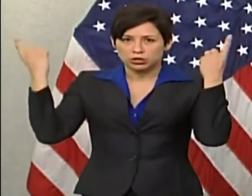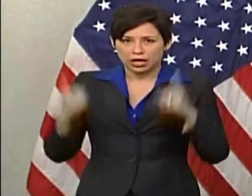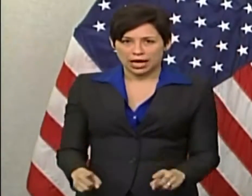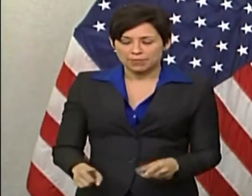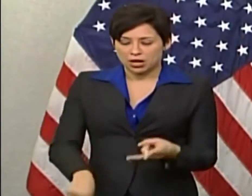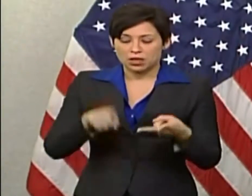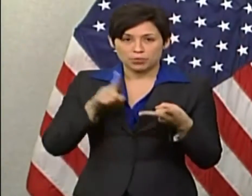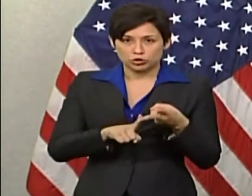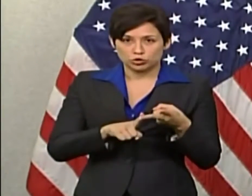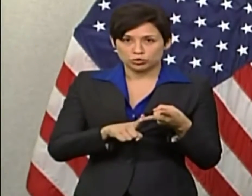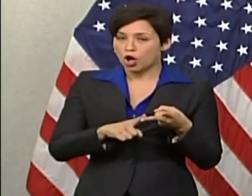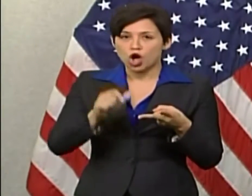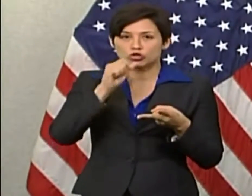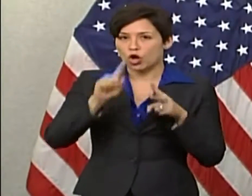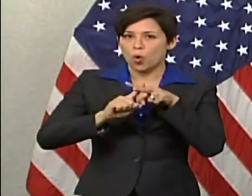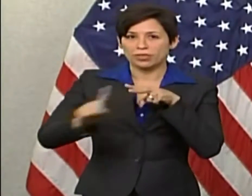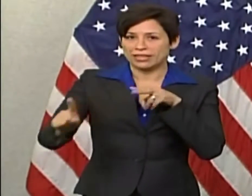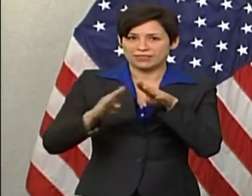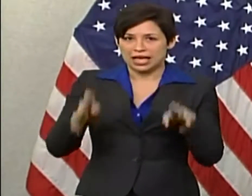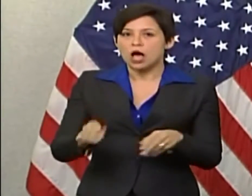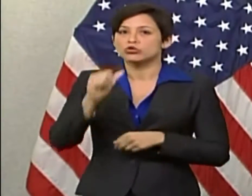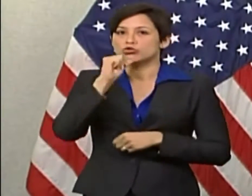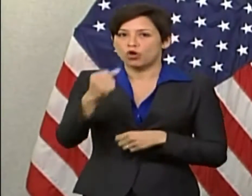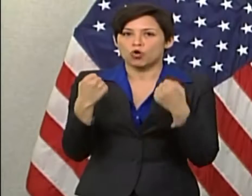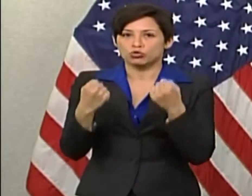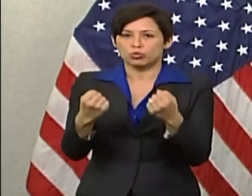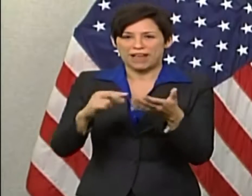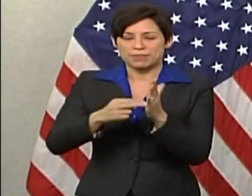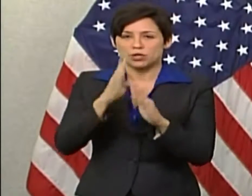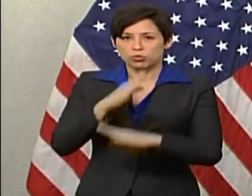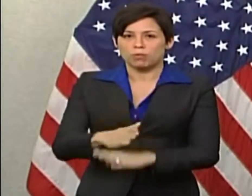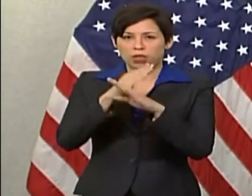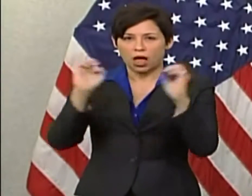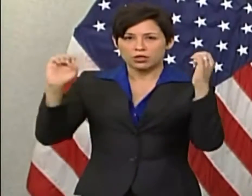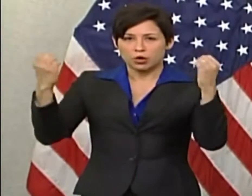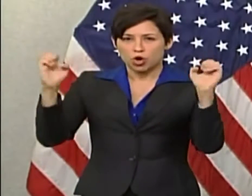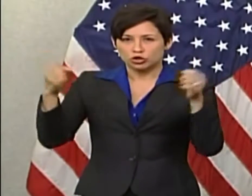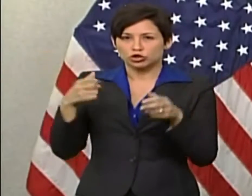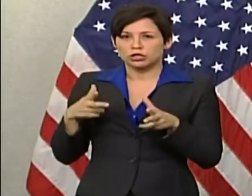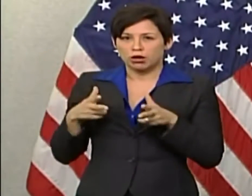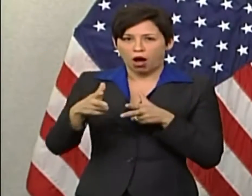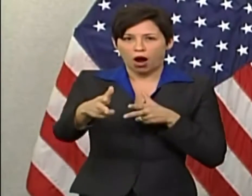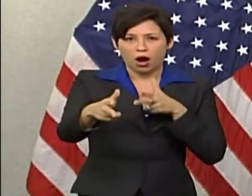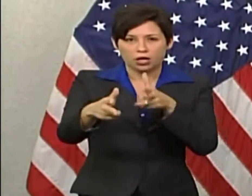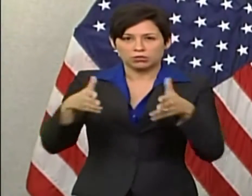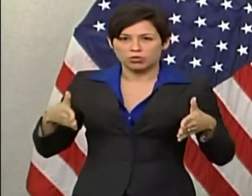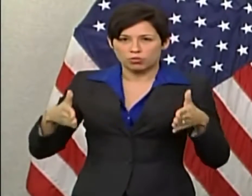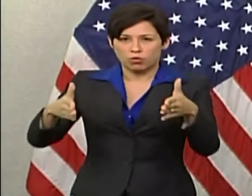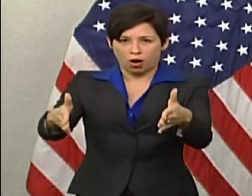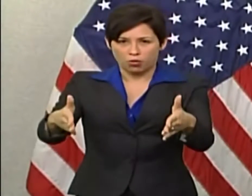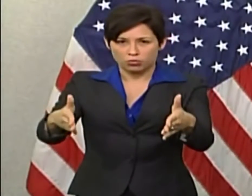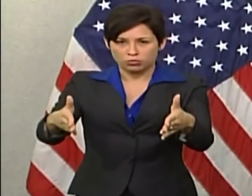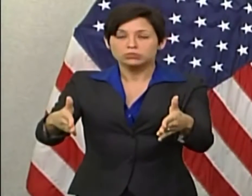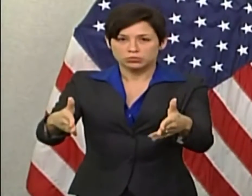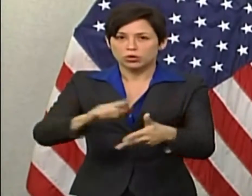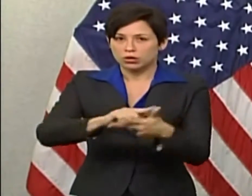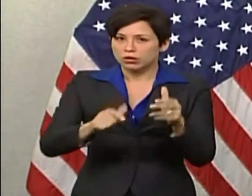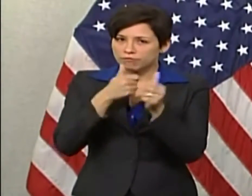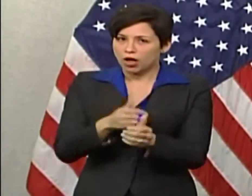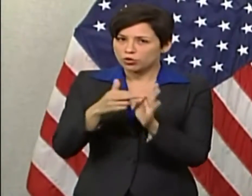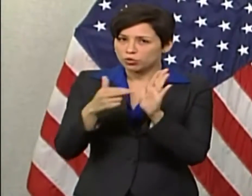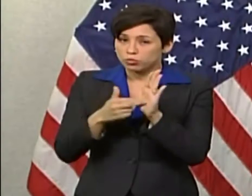And number two, don't go out and don't drive. You're just blocking the emergency vehicles from getting where they want to go. But for most